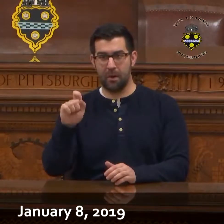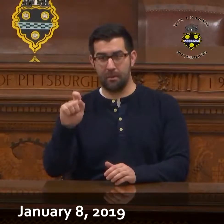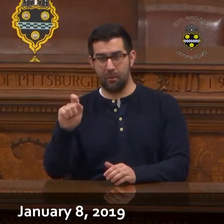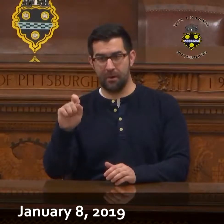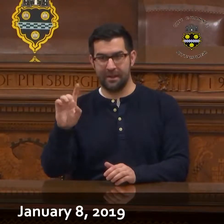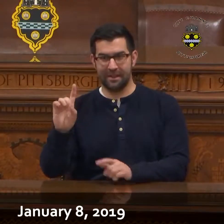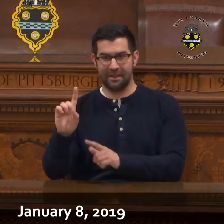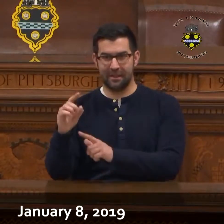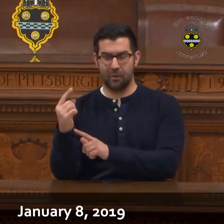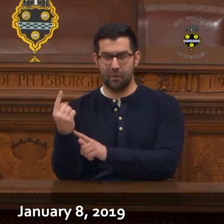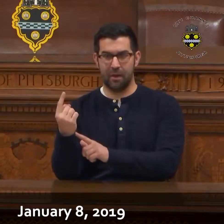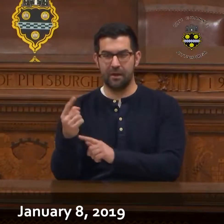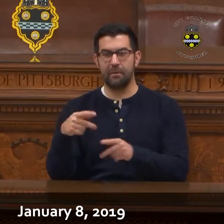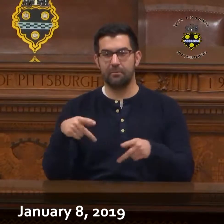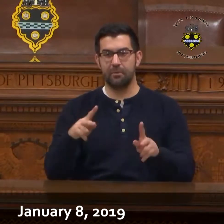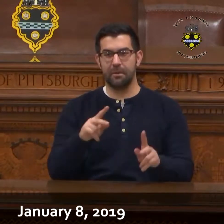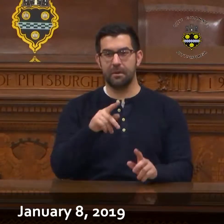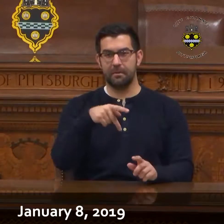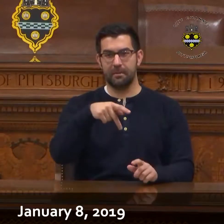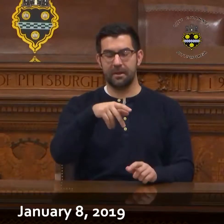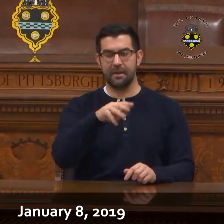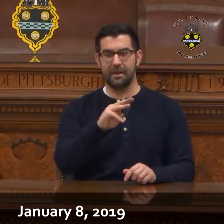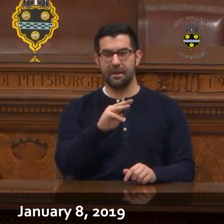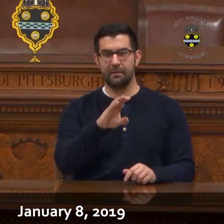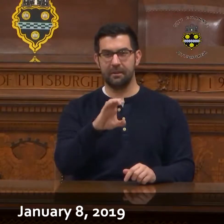910.01.D1, to allow